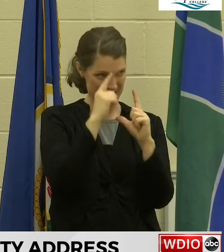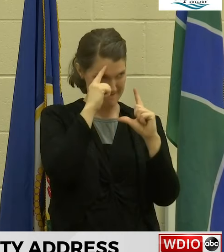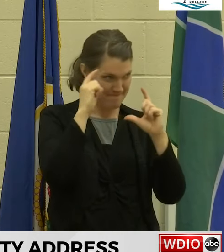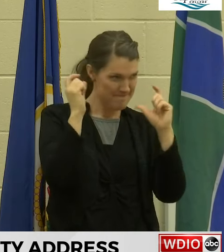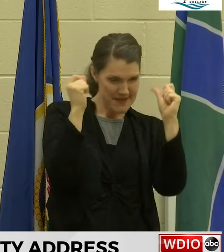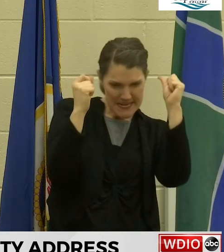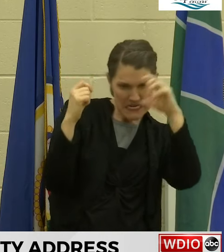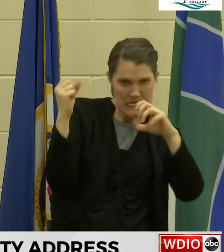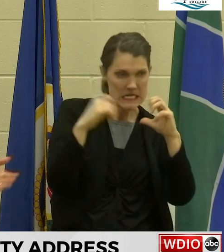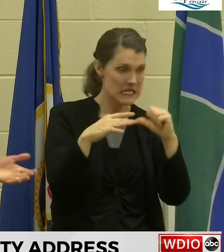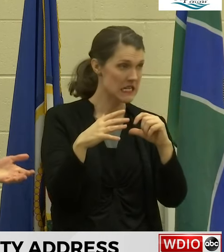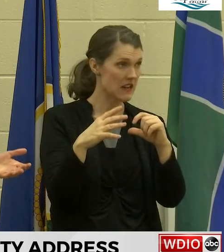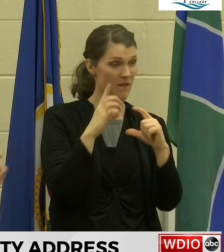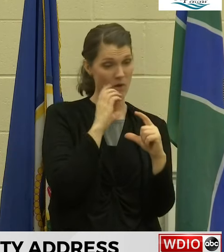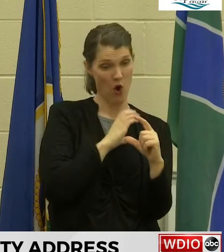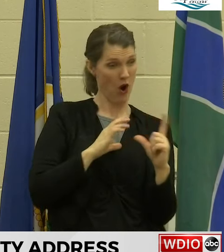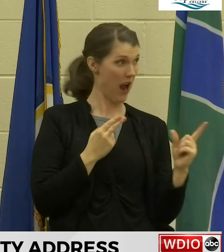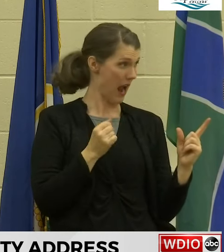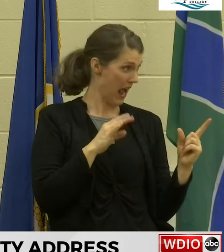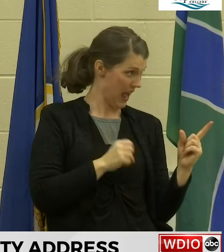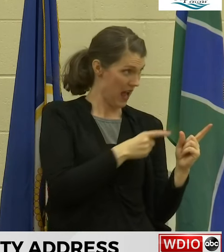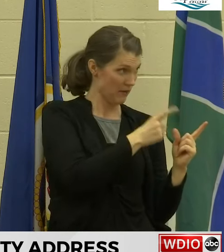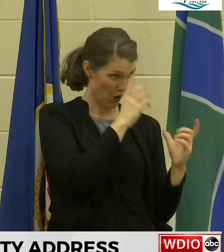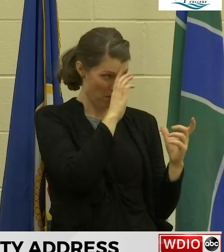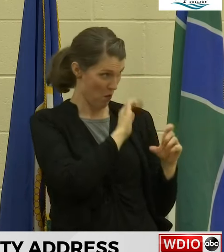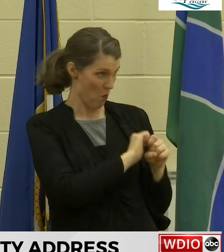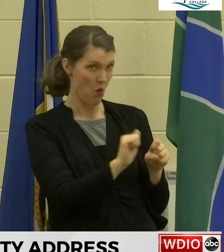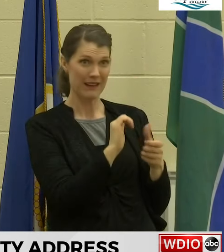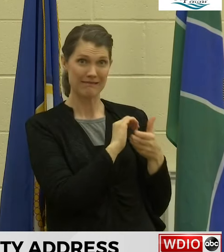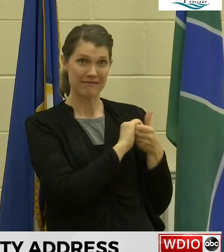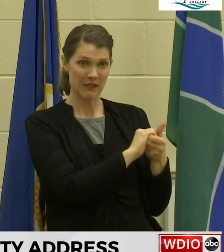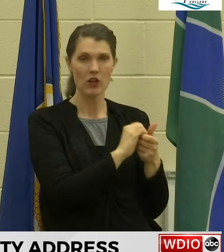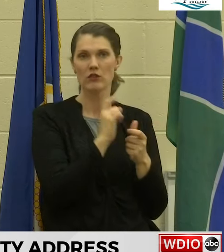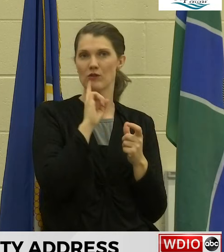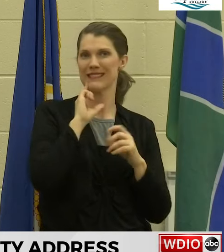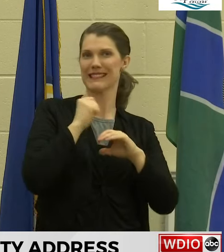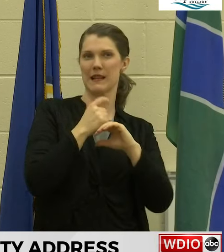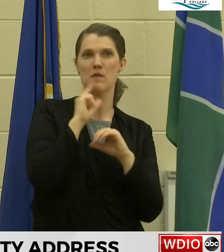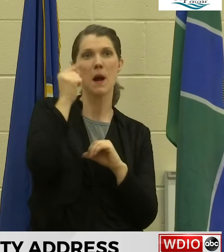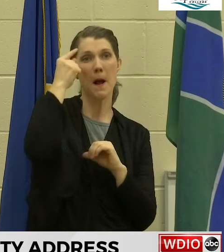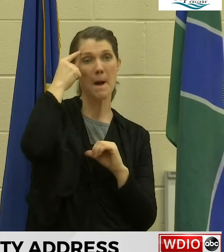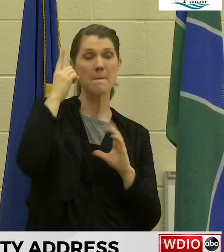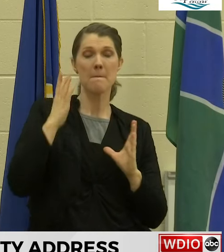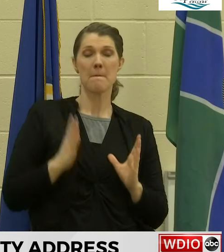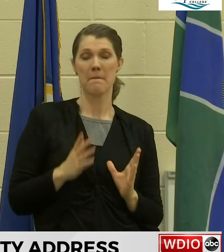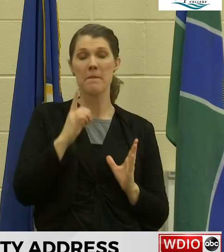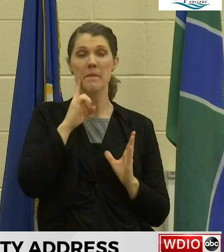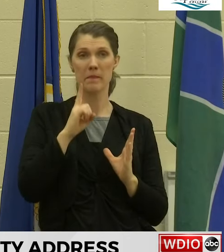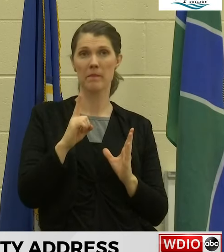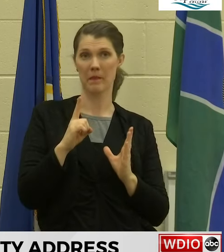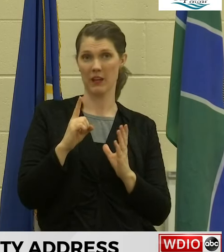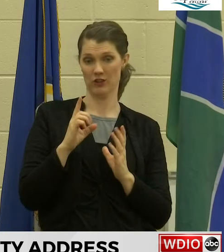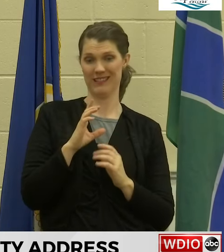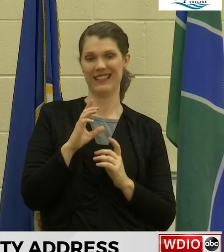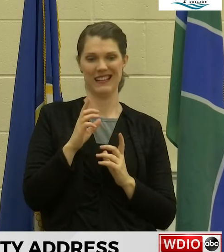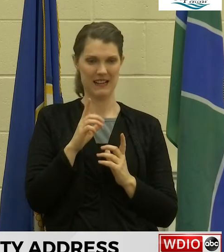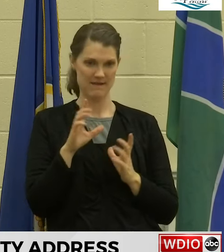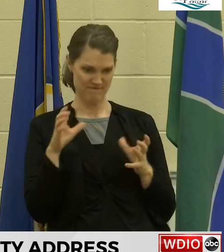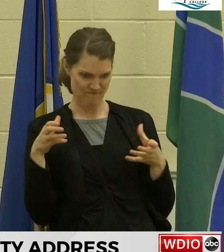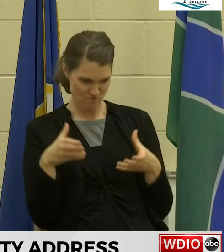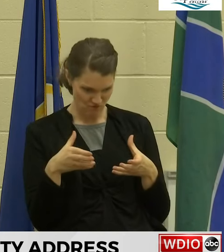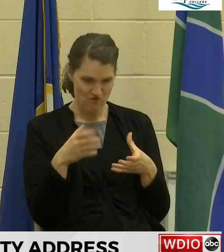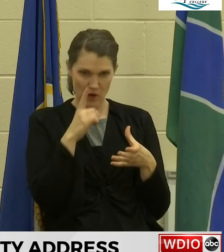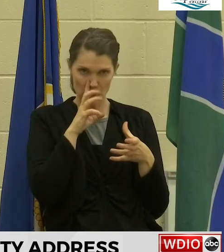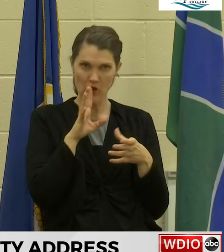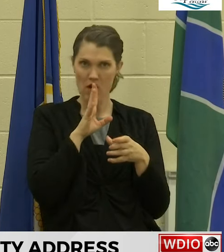I will be working with Council President Hobbs to activate a Mayor's Task Force on Affordable Housing. I'm calling